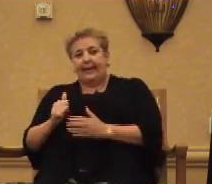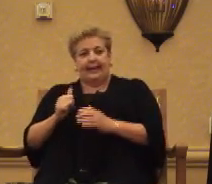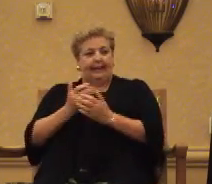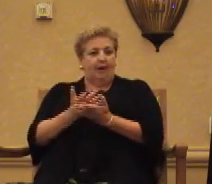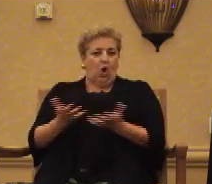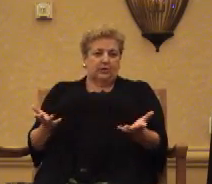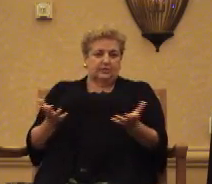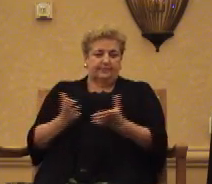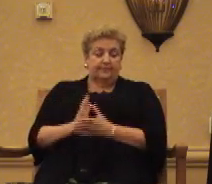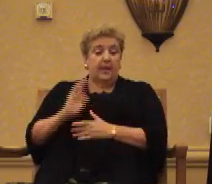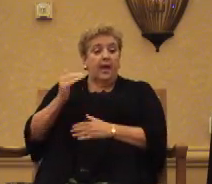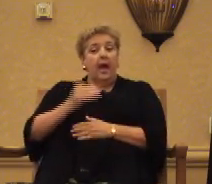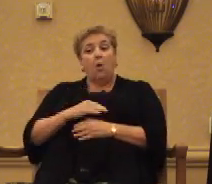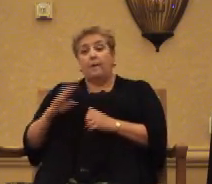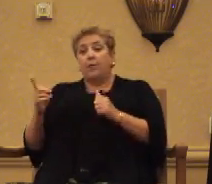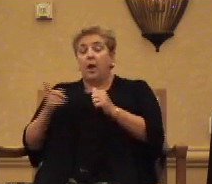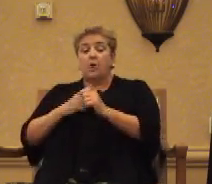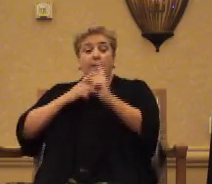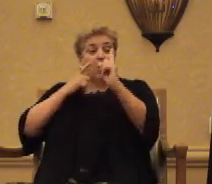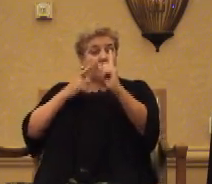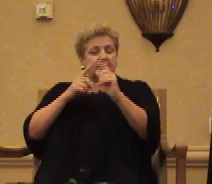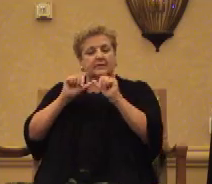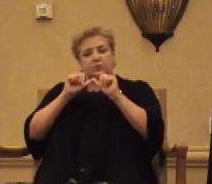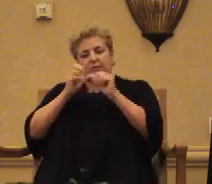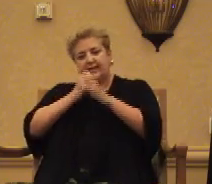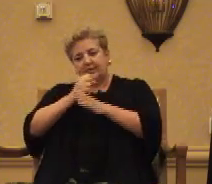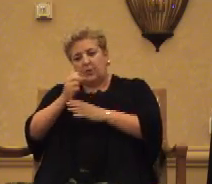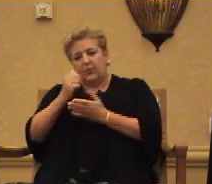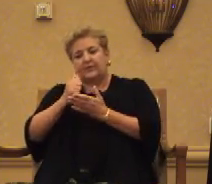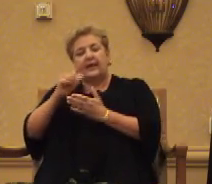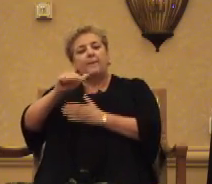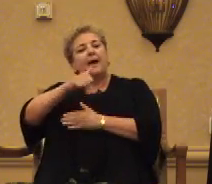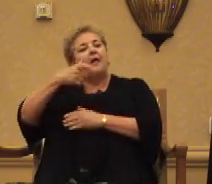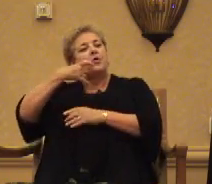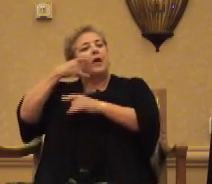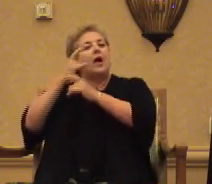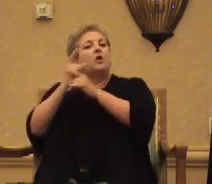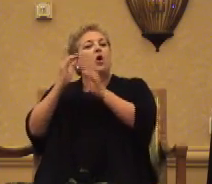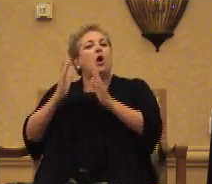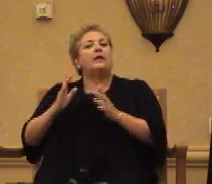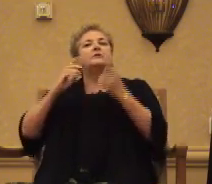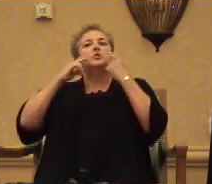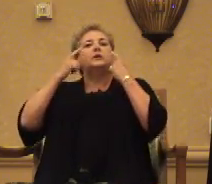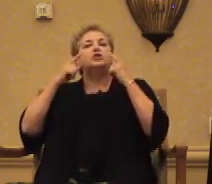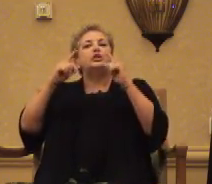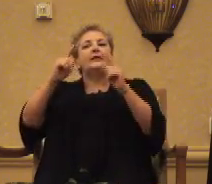primary purpose is to stay sober and help other alcoholics to achieve sobriety.